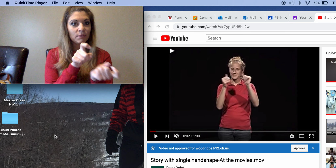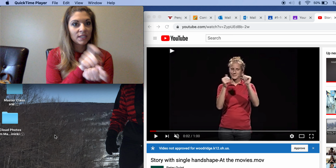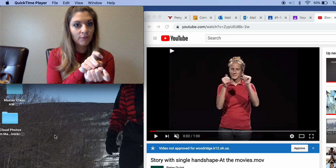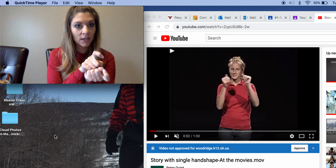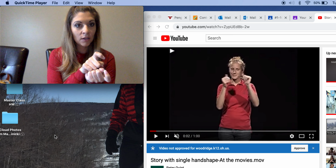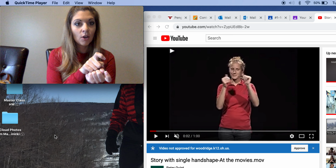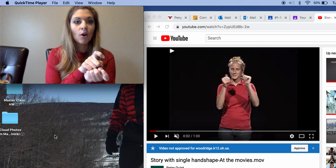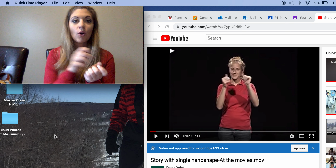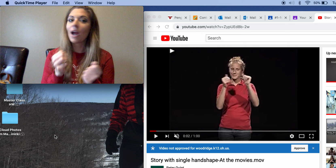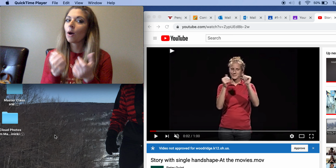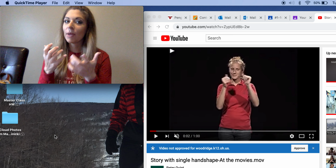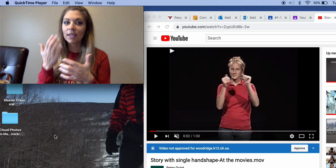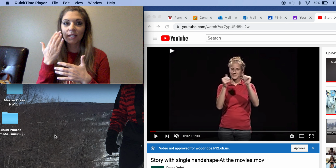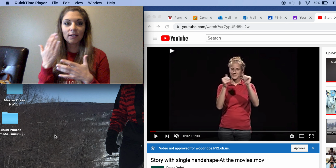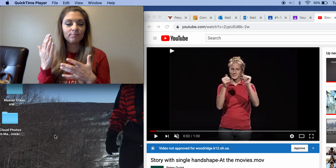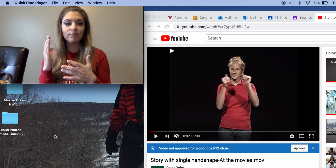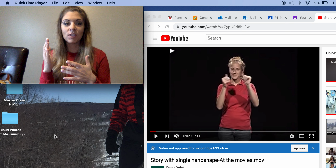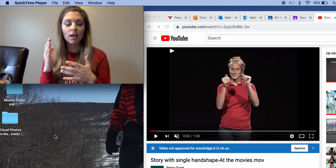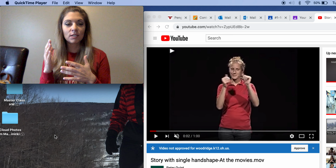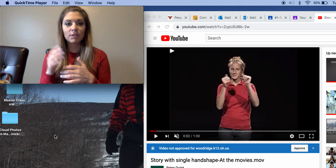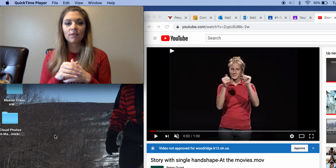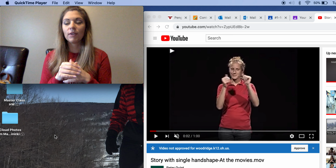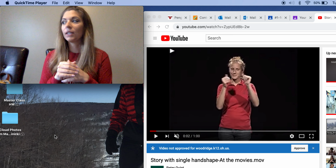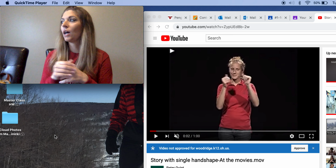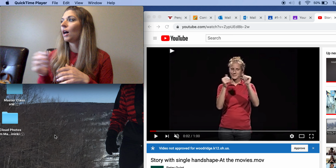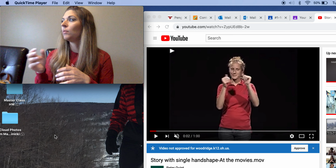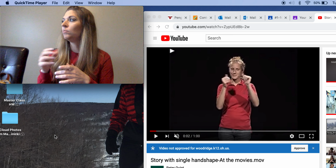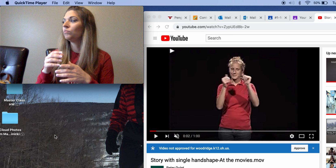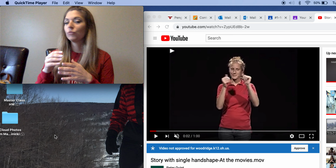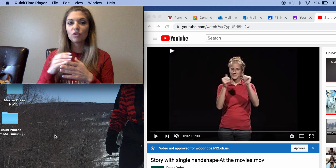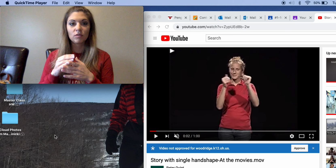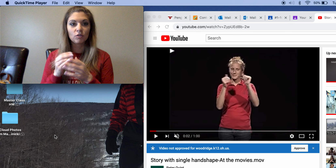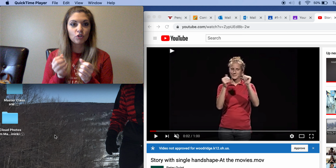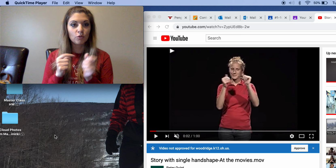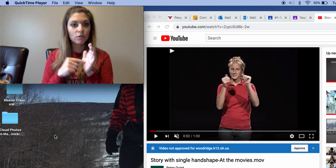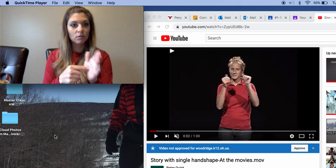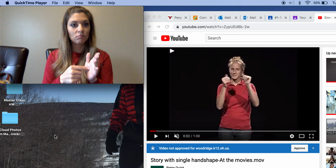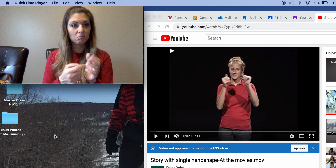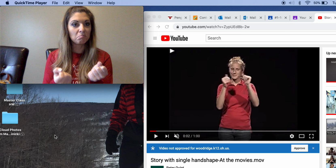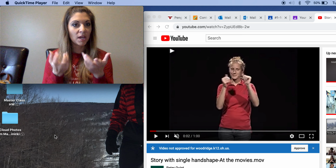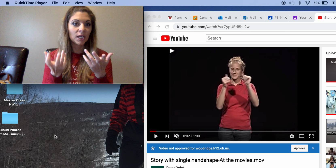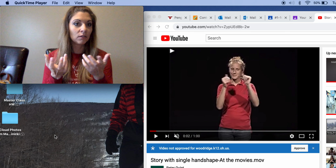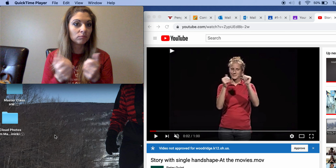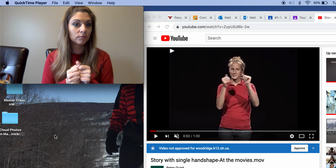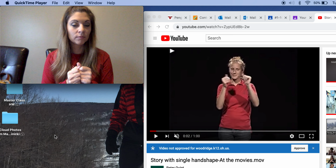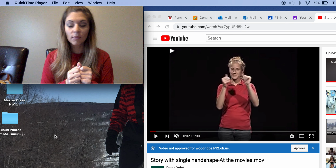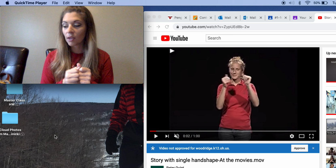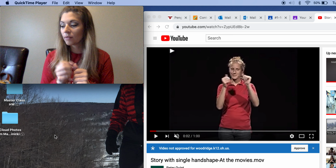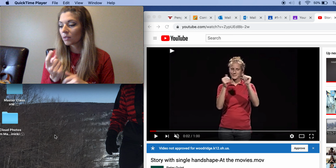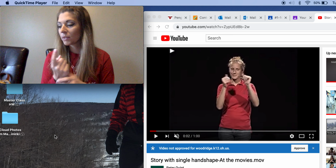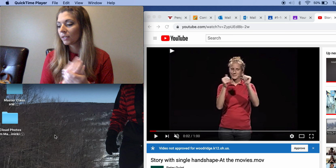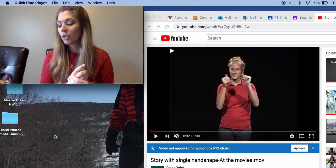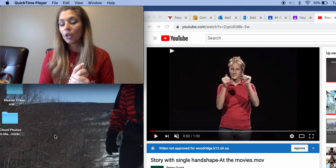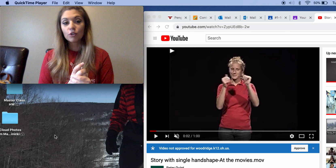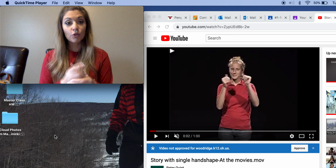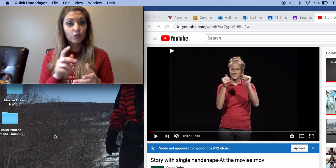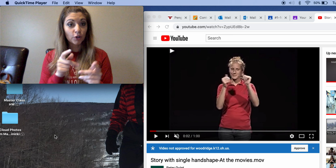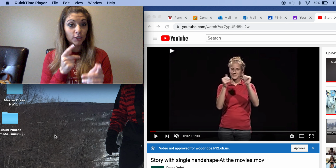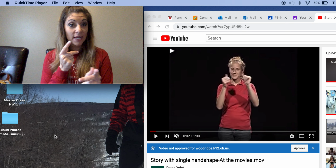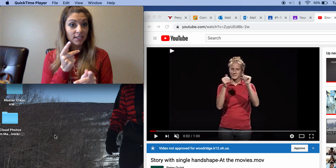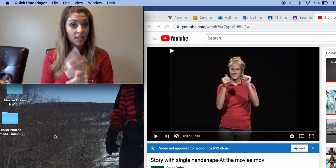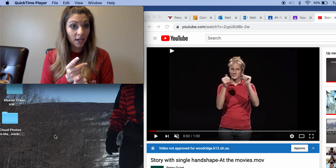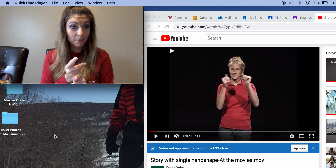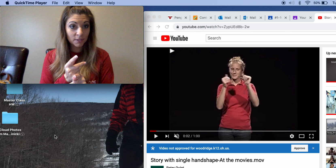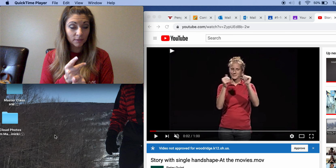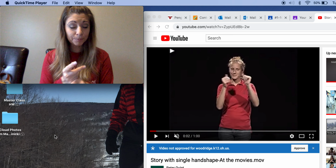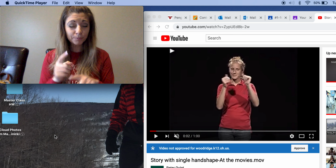many specific or how many not specific, just shows many of something. So those are